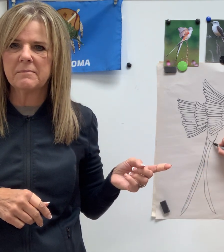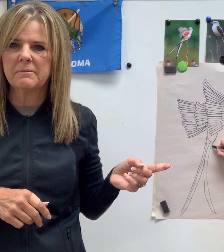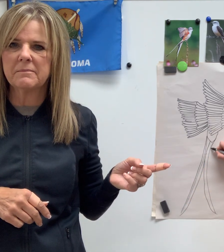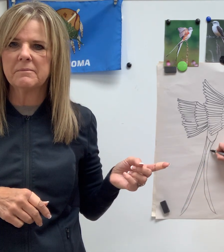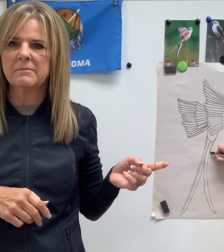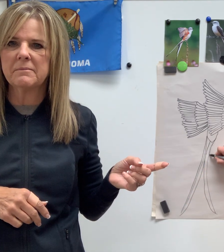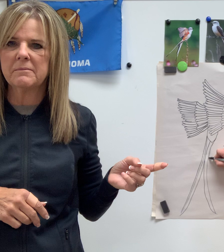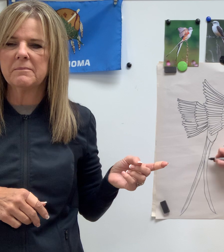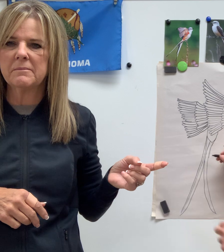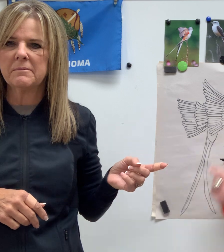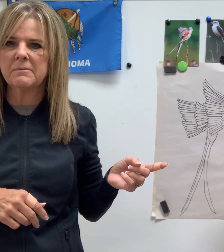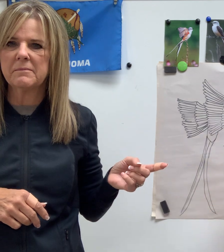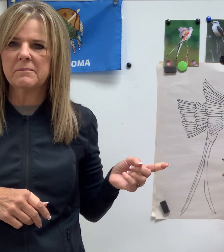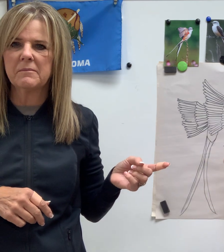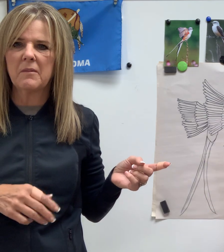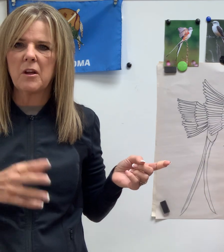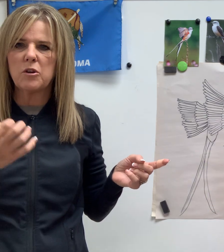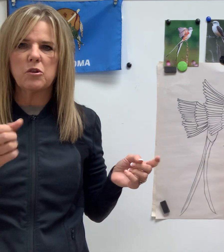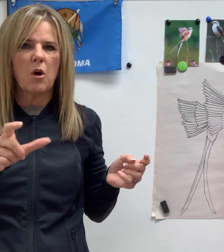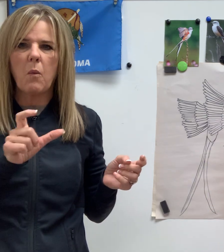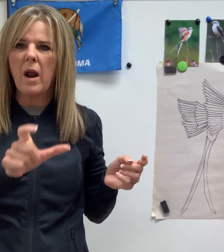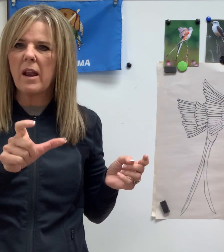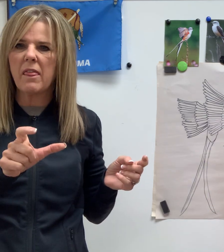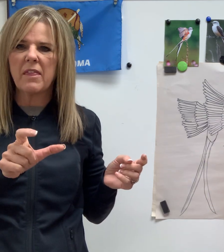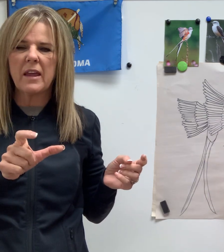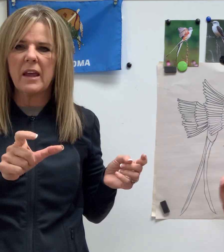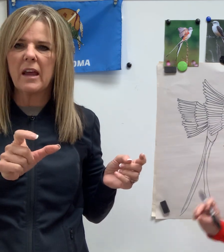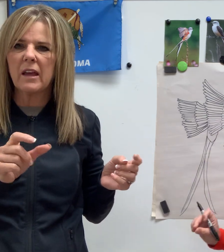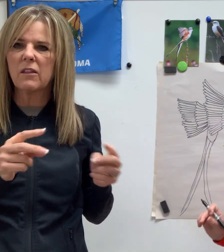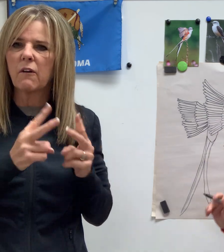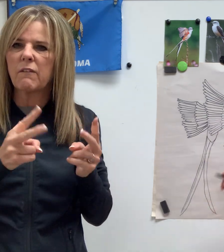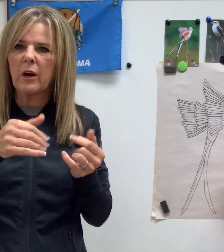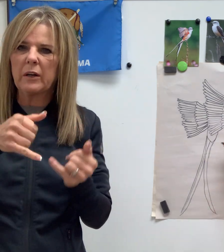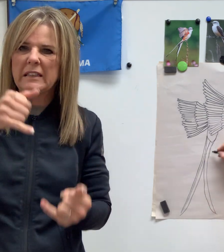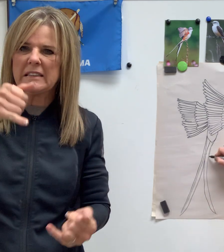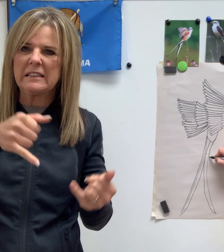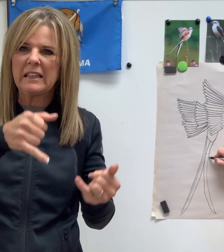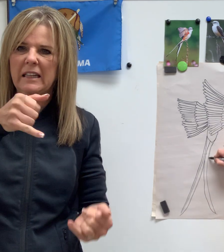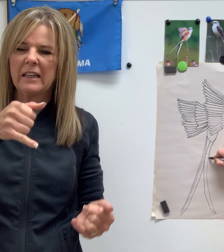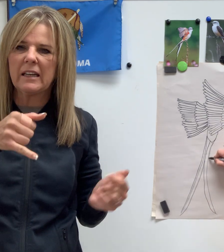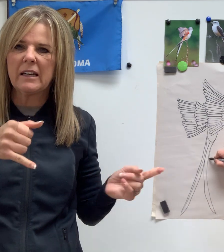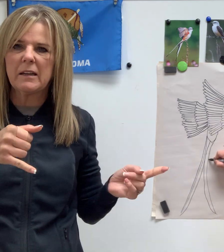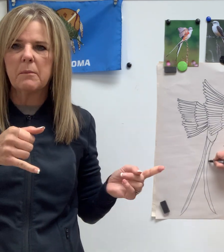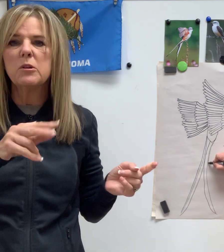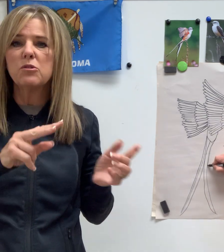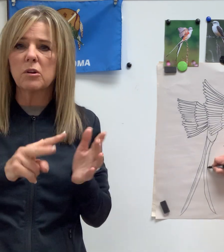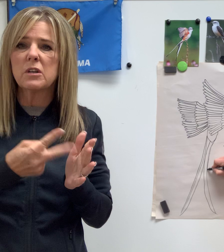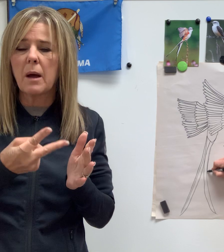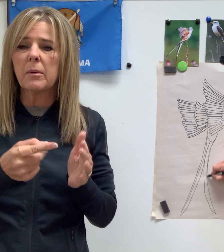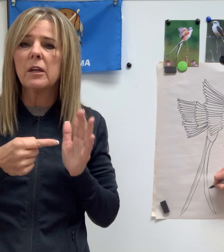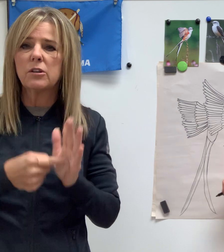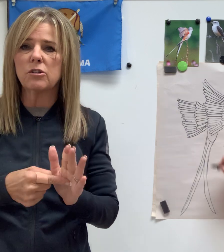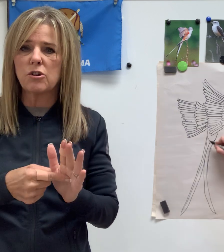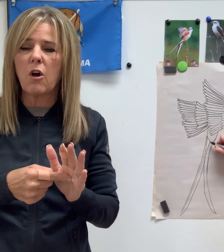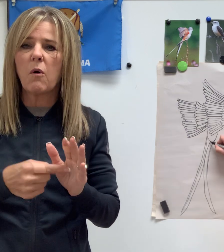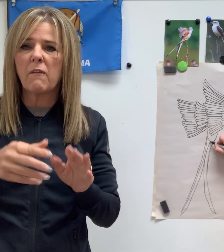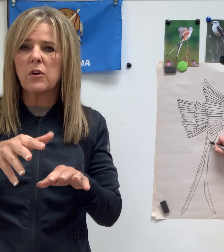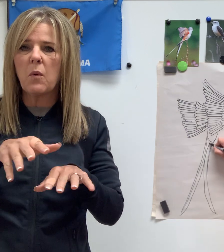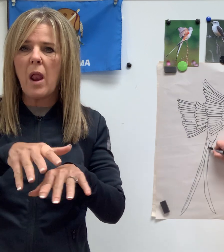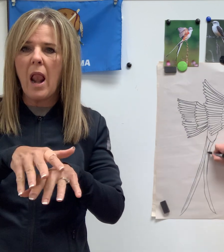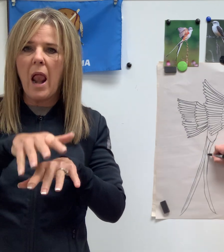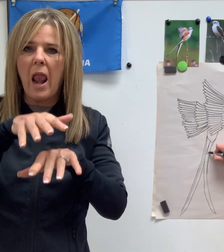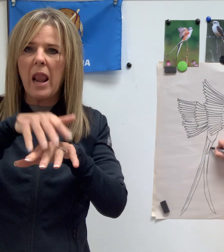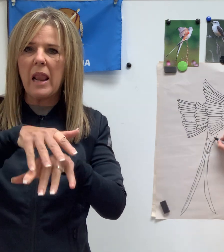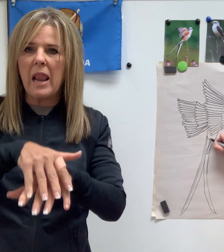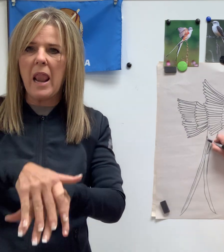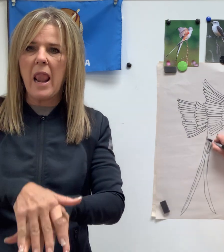both sides. You don't want it super thick. The tail feathers are very skinny. But if you want to double it just to show a few layers, I